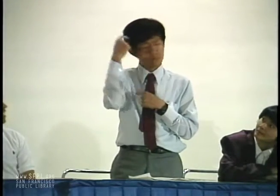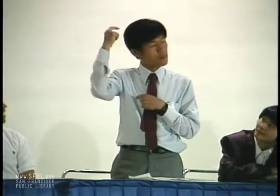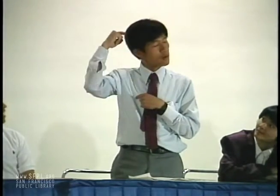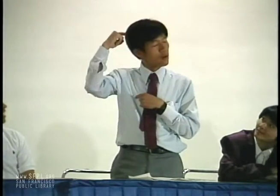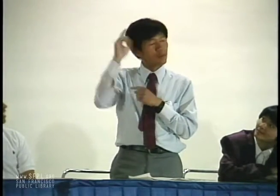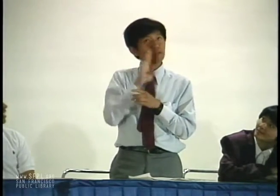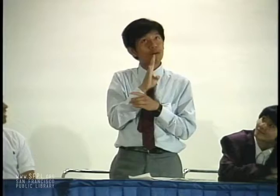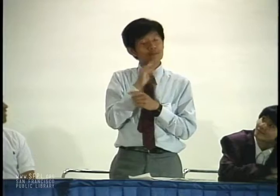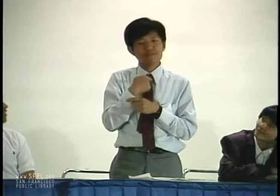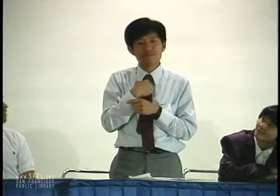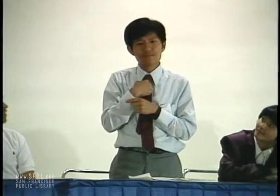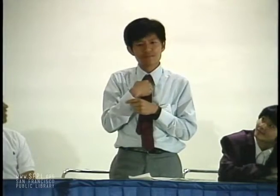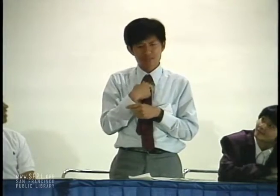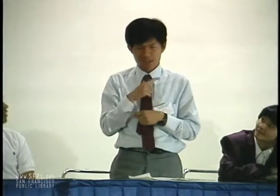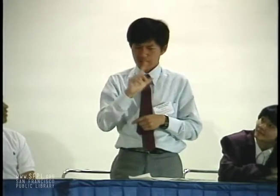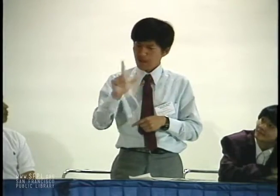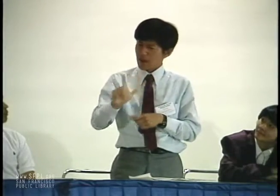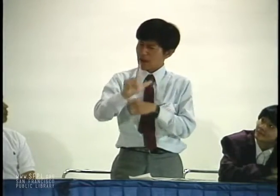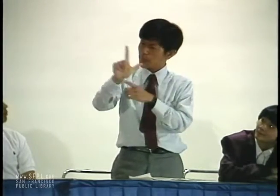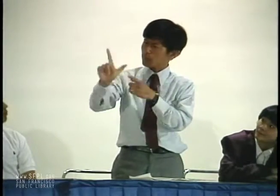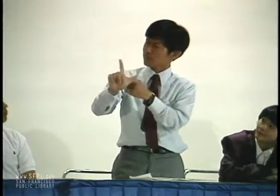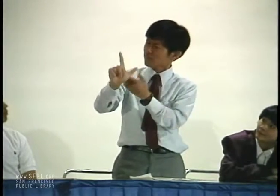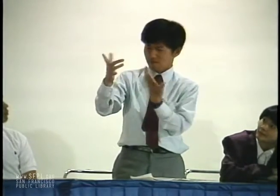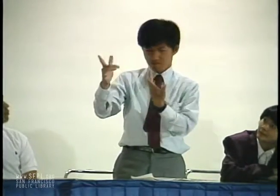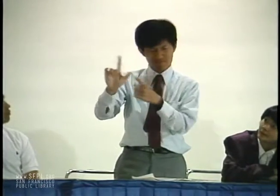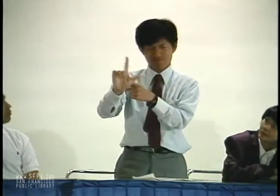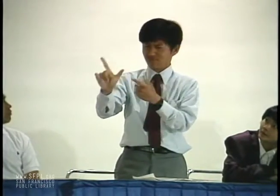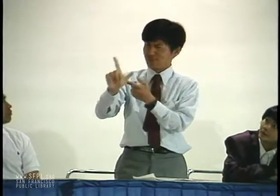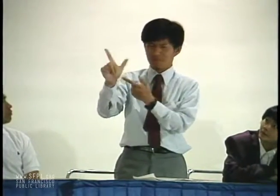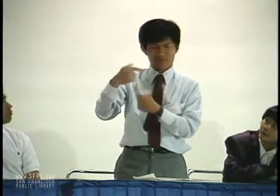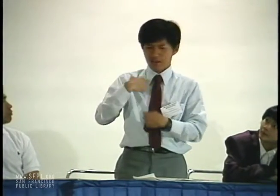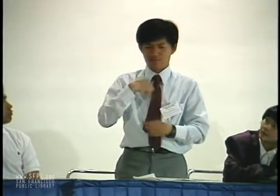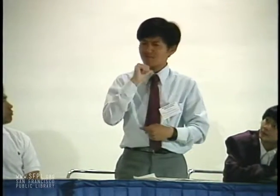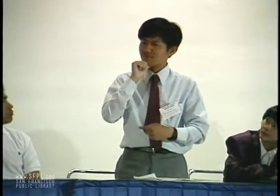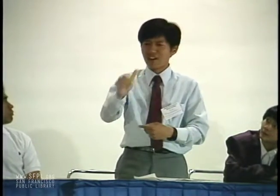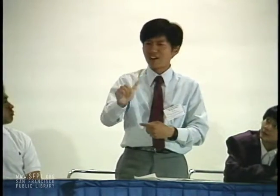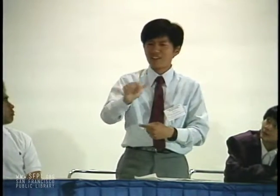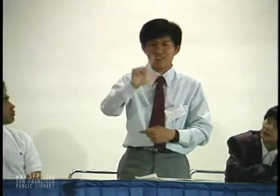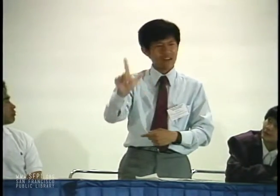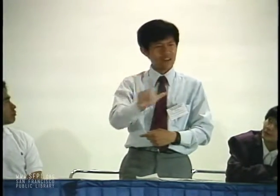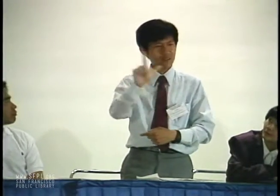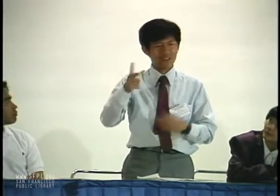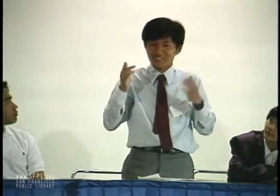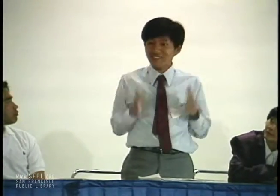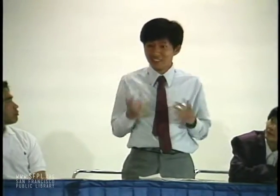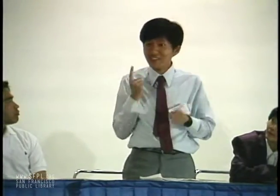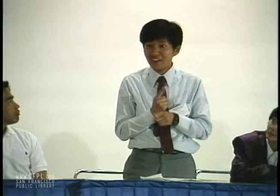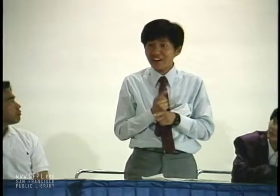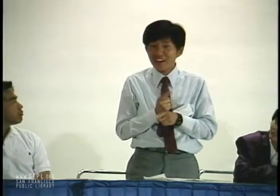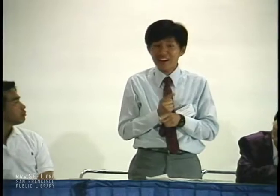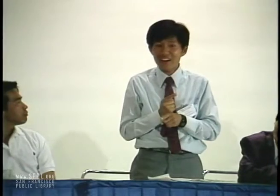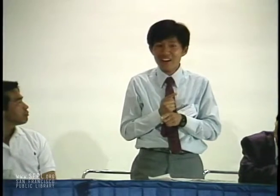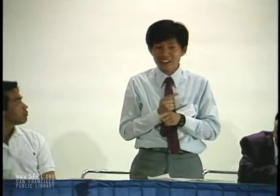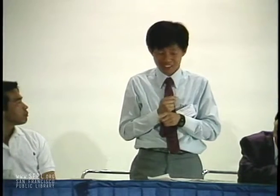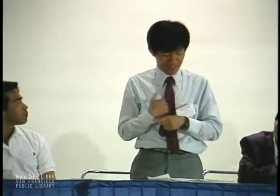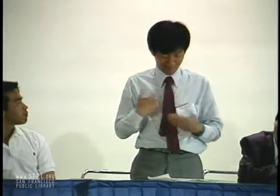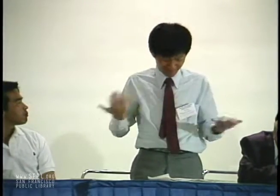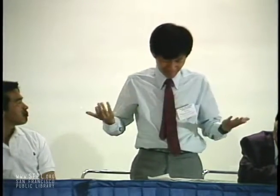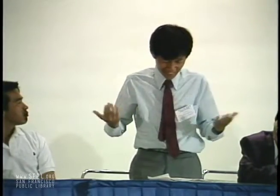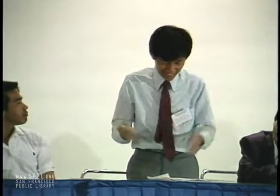to myself. It was in the back of my mind. I was thinking to myself, well, I won't tell you exactly what I'm thinking about librarians, right? But I